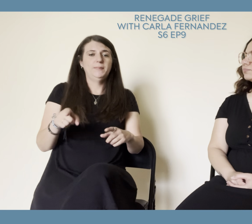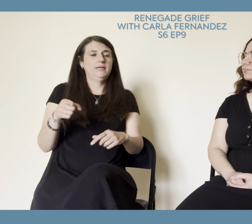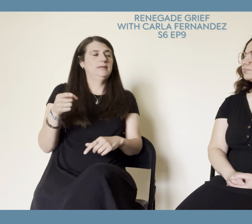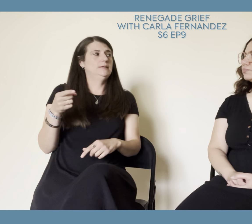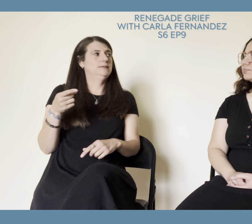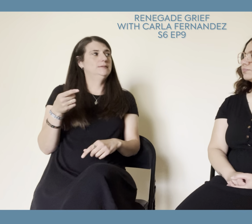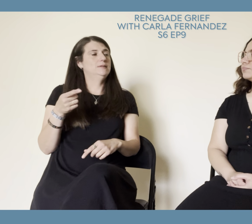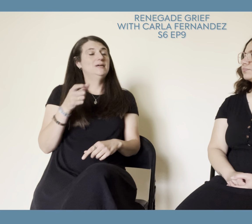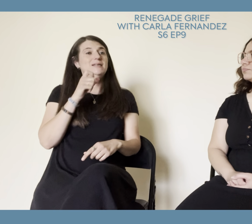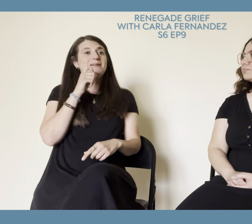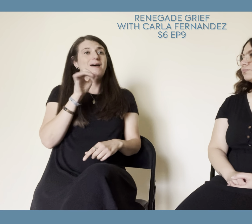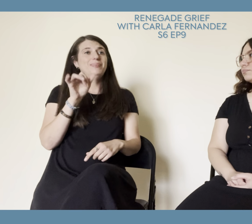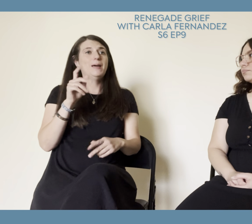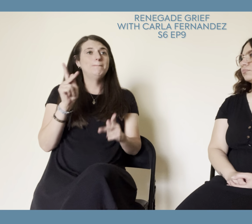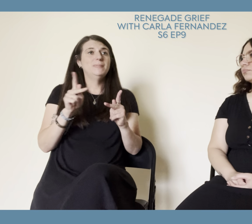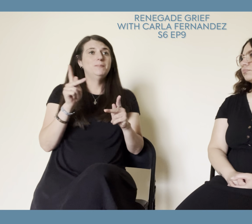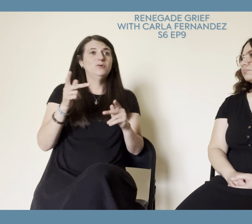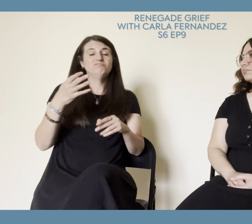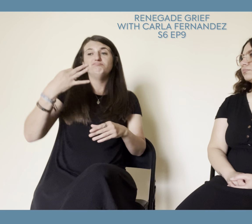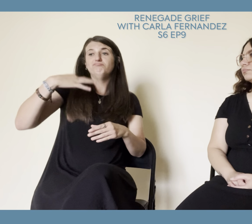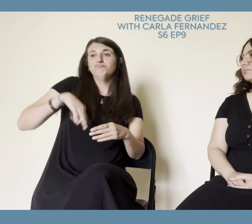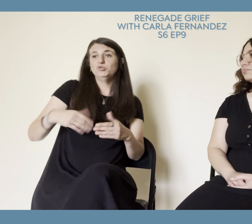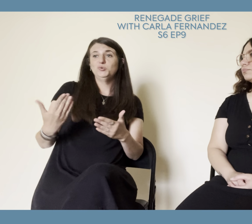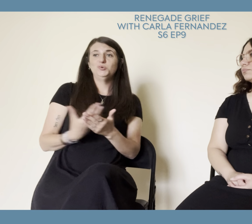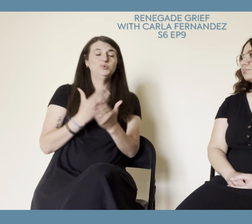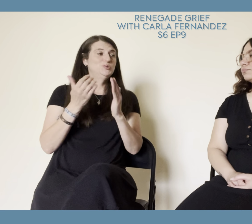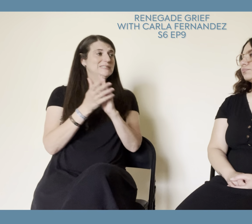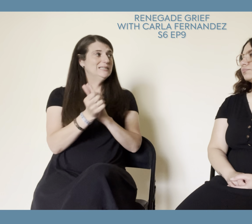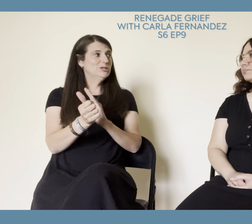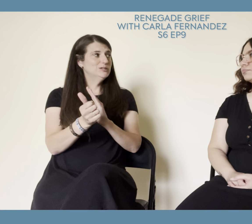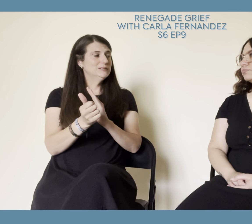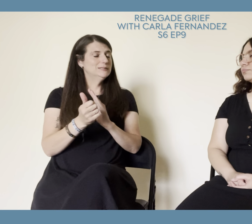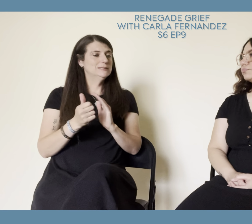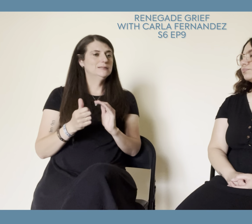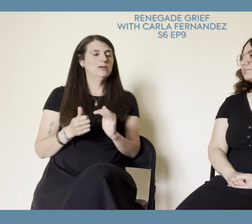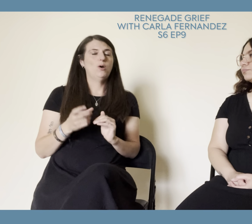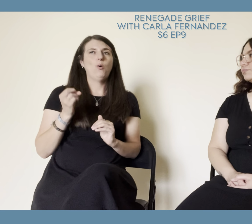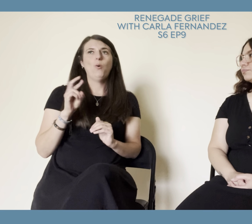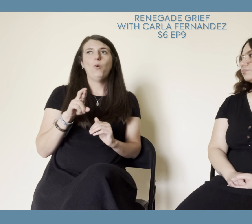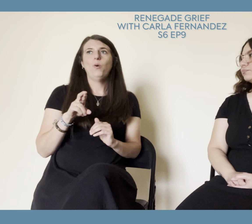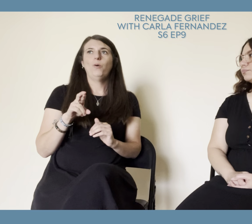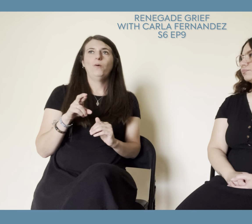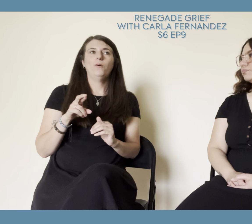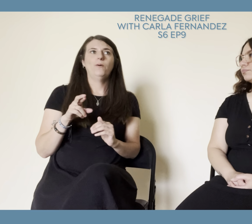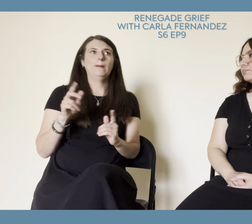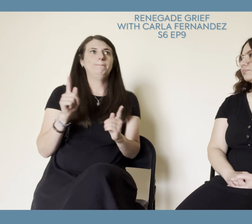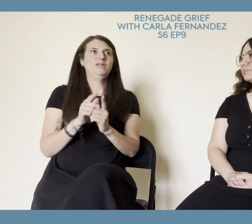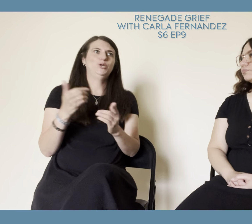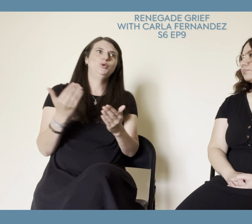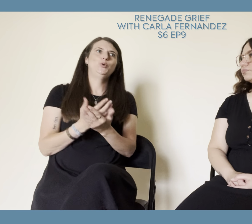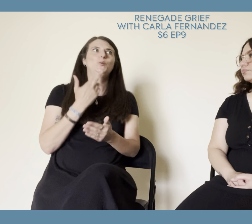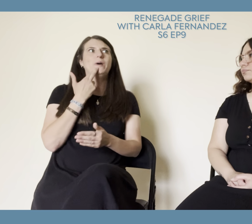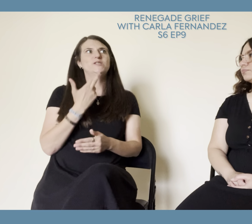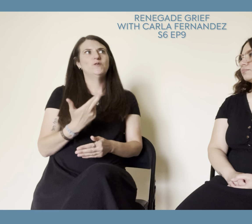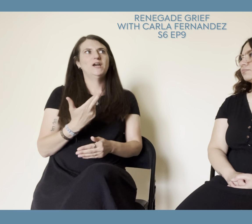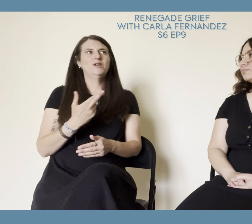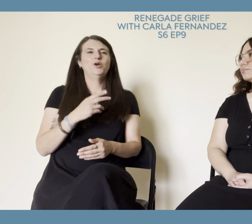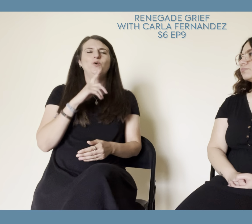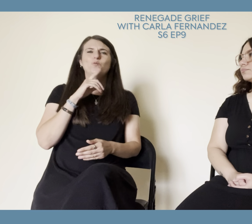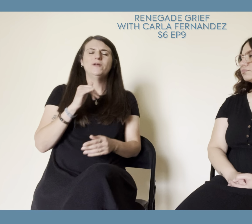that people are gaining new skills exclusively, or it's not that they're even meeting their new best friend. What's really happening is a process